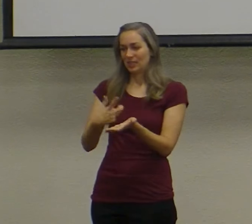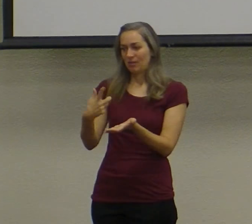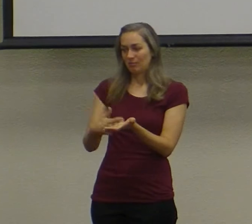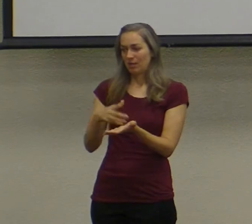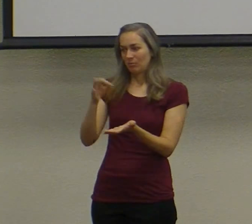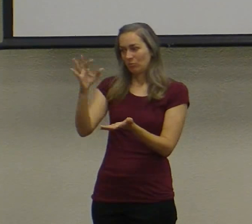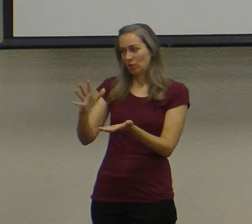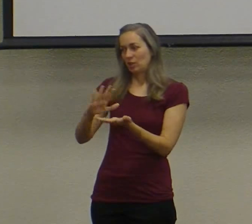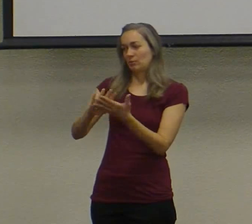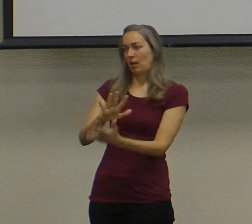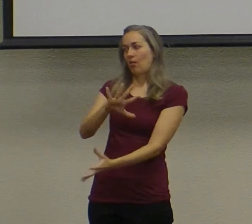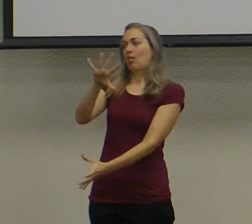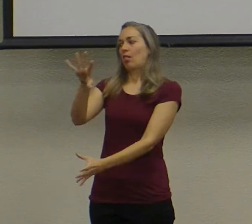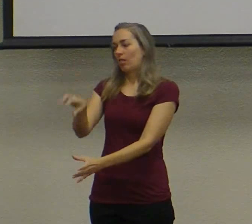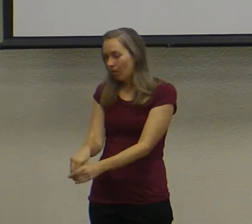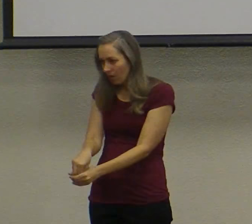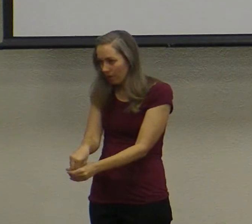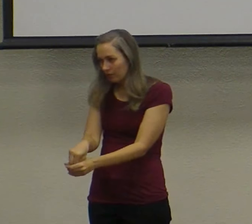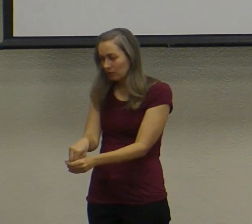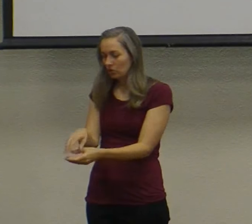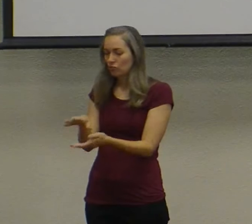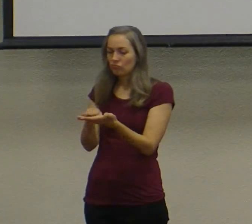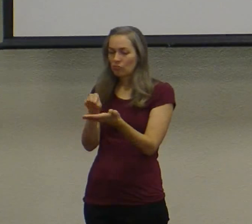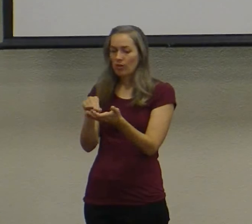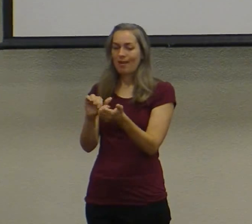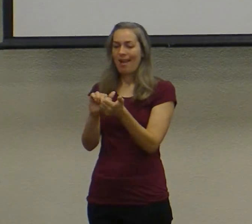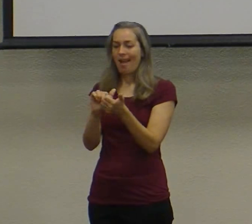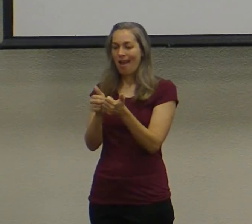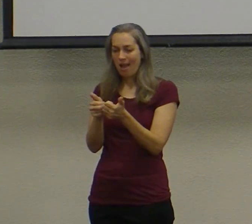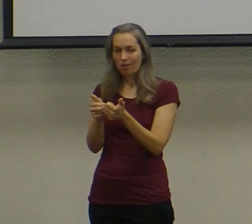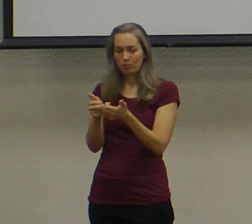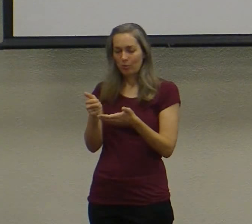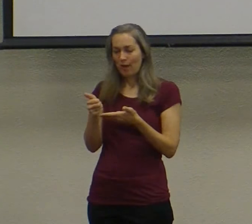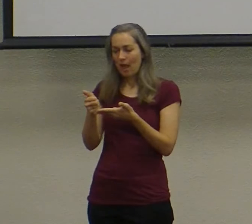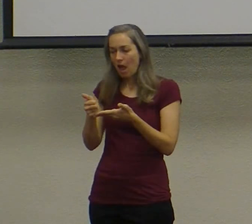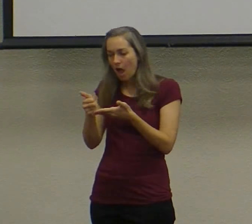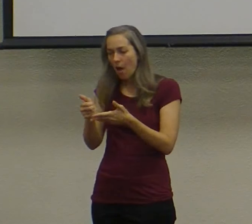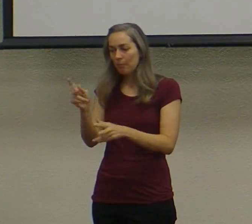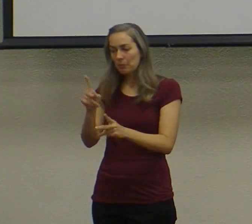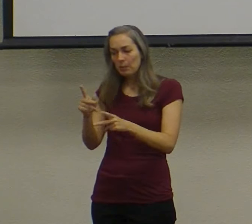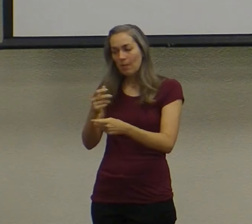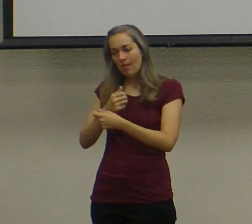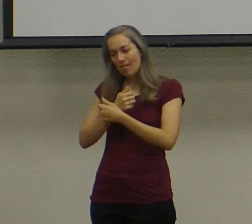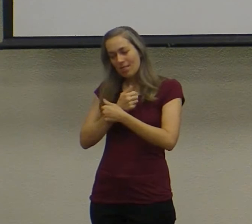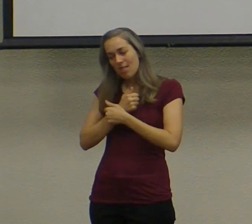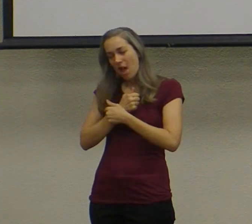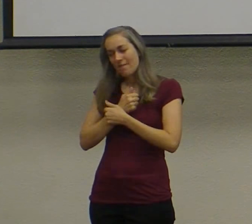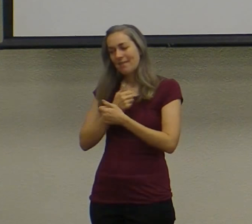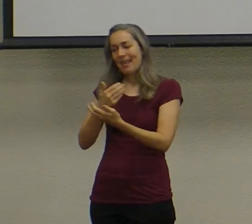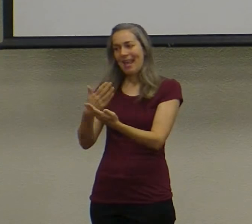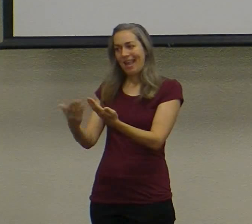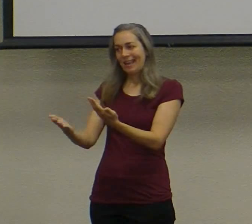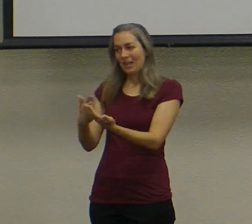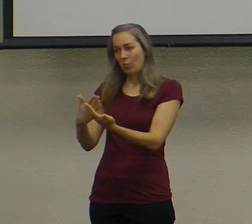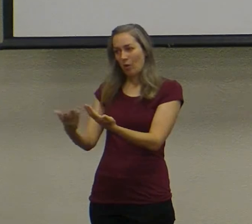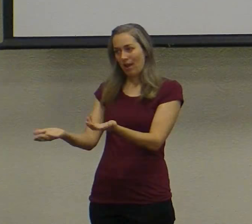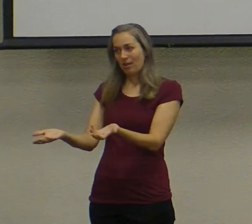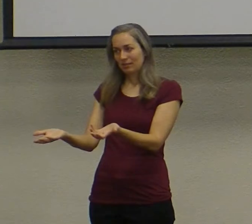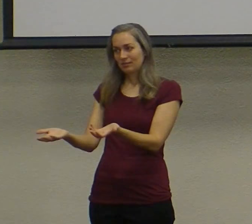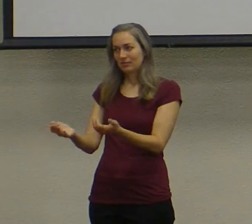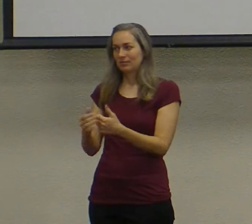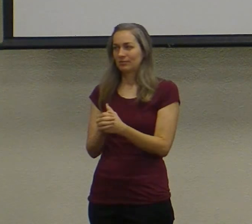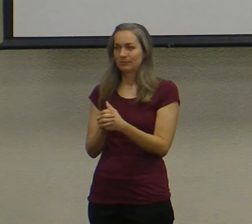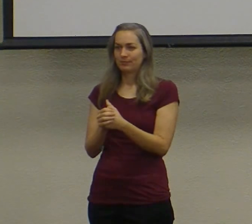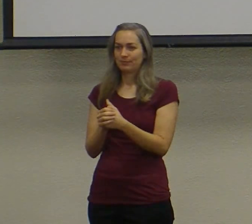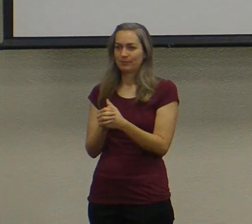those. And so uh, you learn how to work with people and love people anyway. And so this